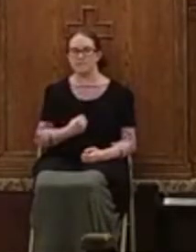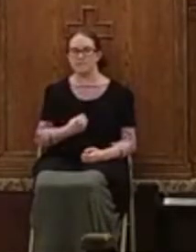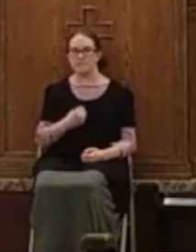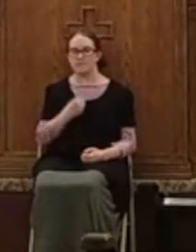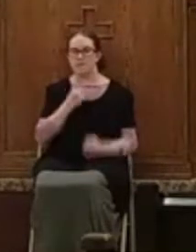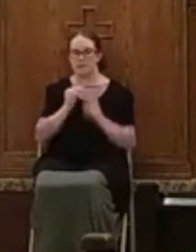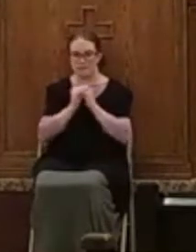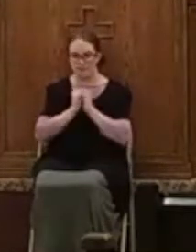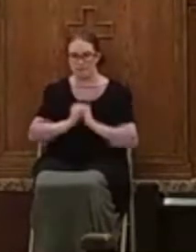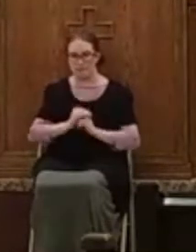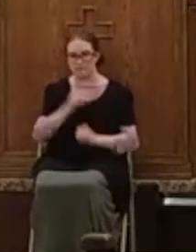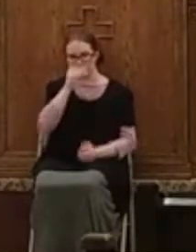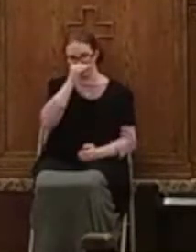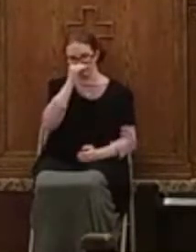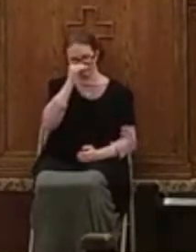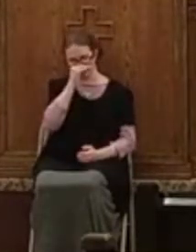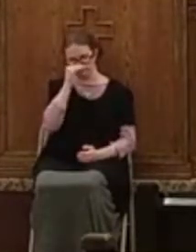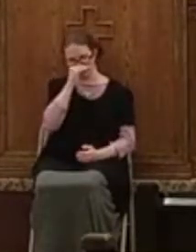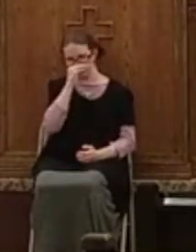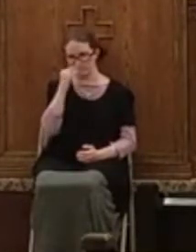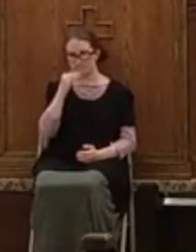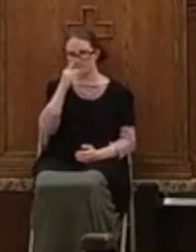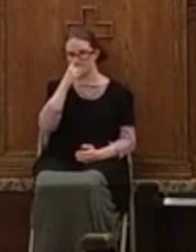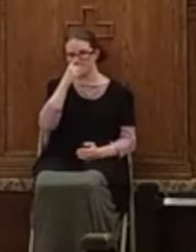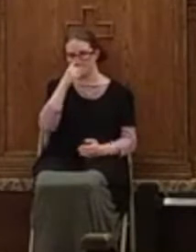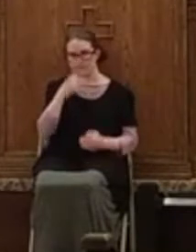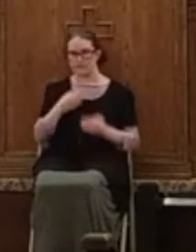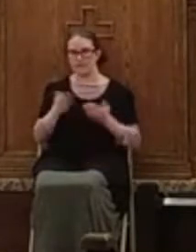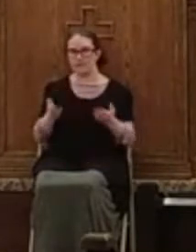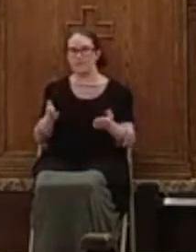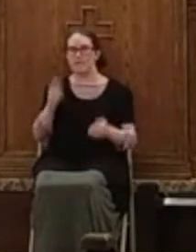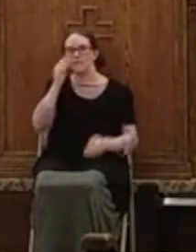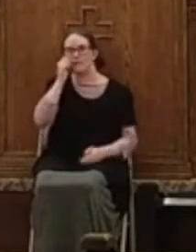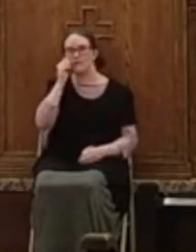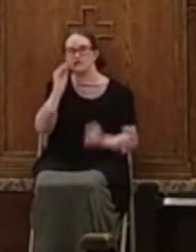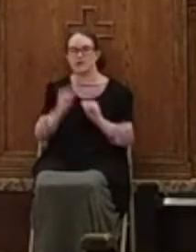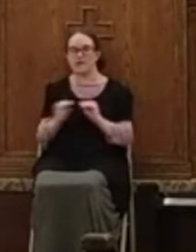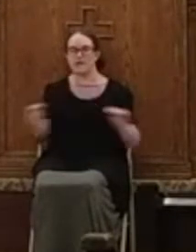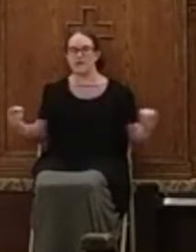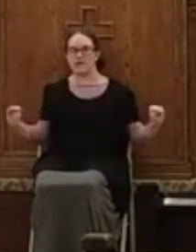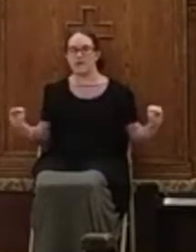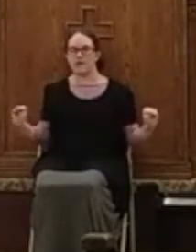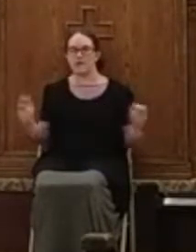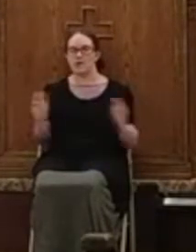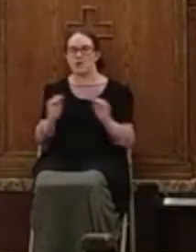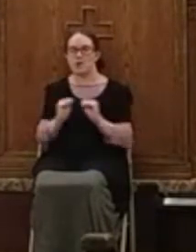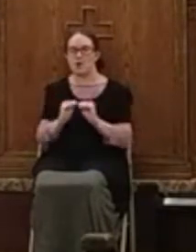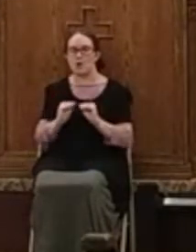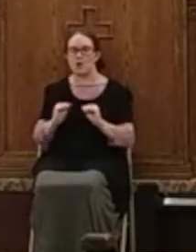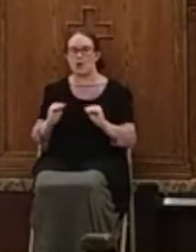Amen? Amen. I owe my flesh nothing. Good.